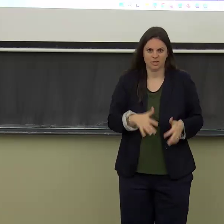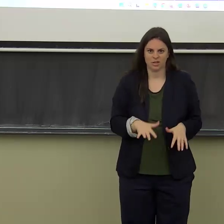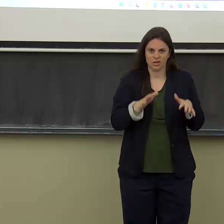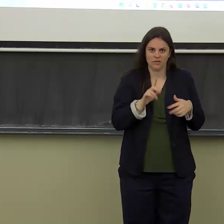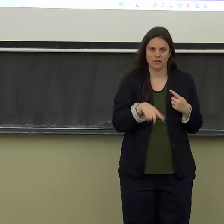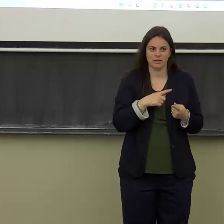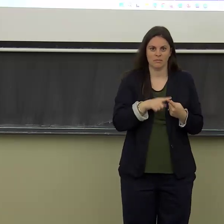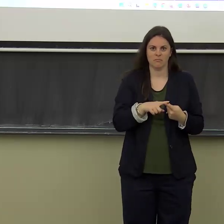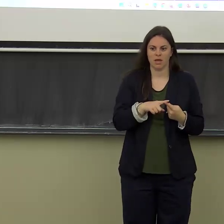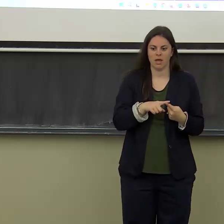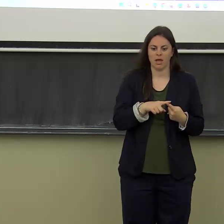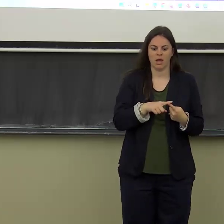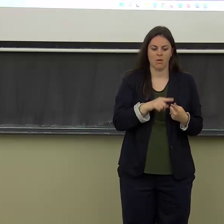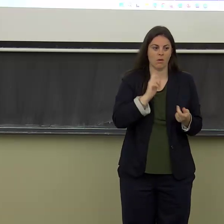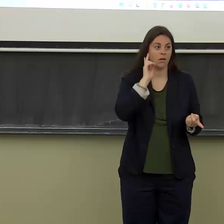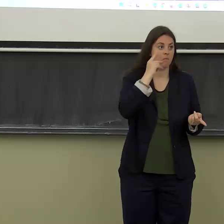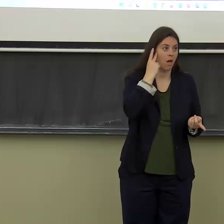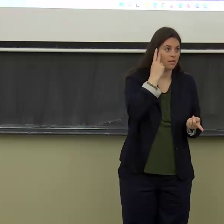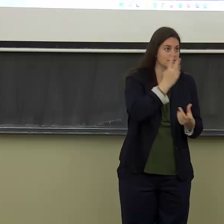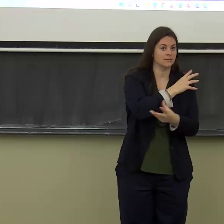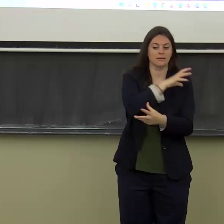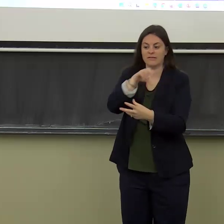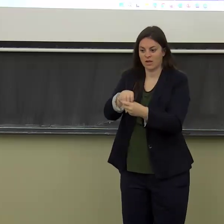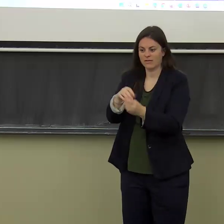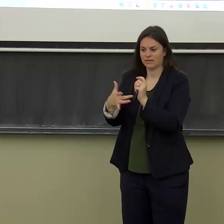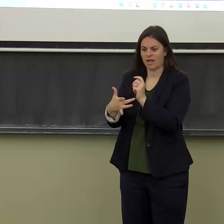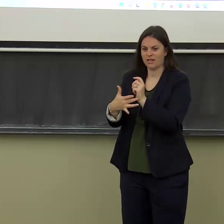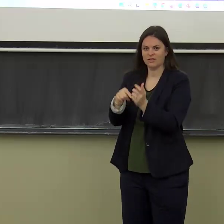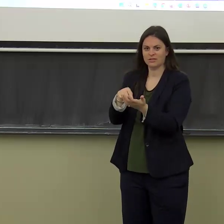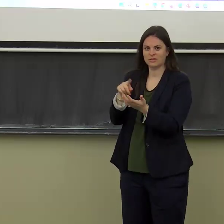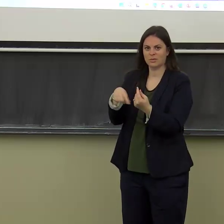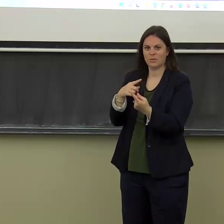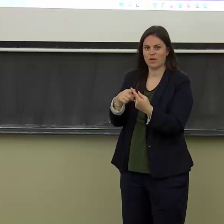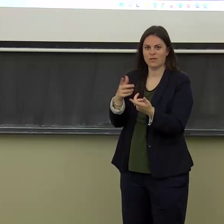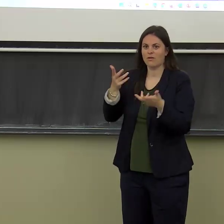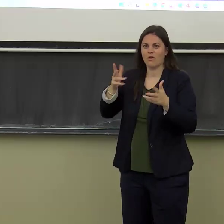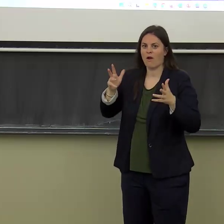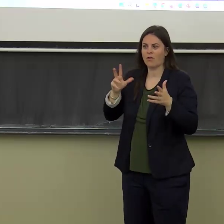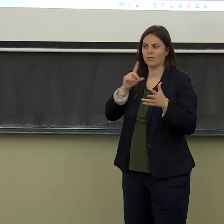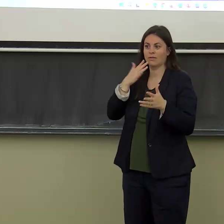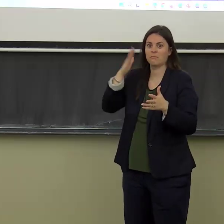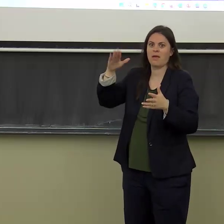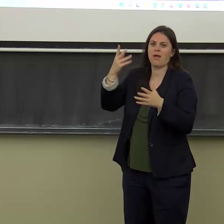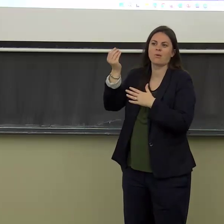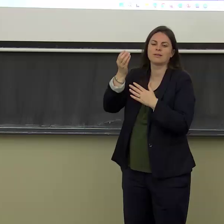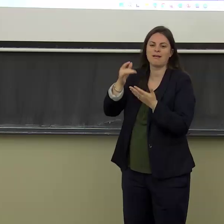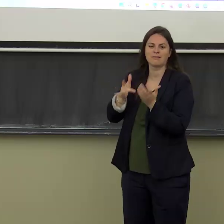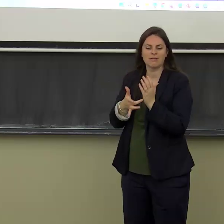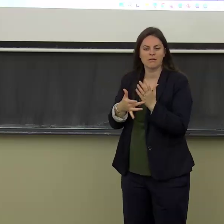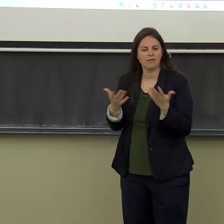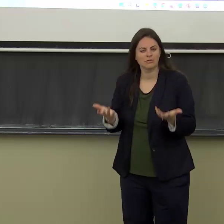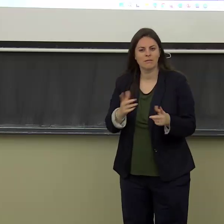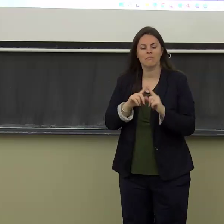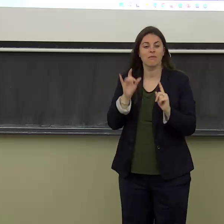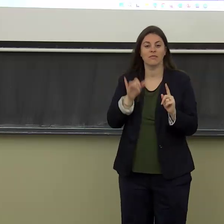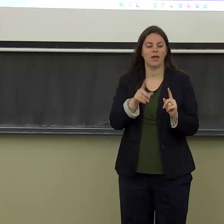our politics into technologies when they feel to be really bad outside of technologies more broadly. But that's all just in